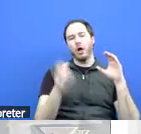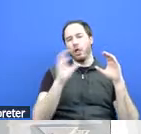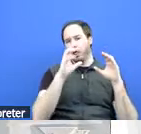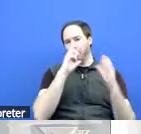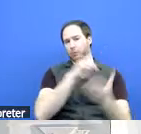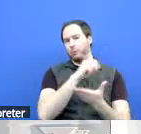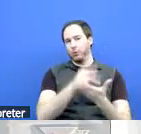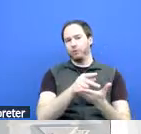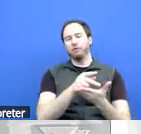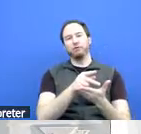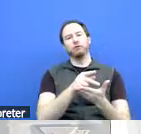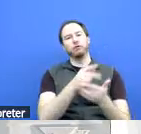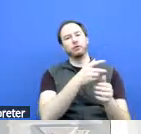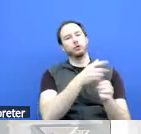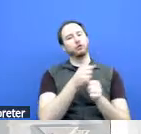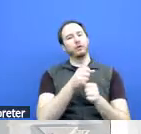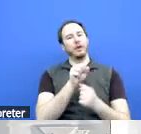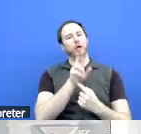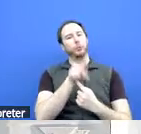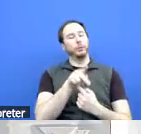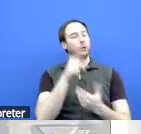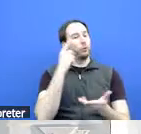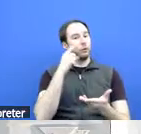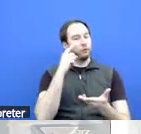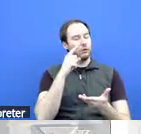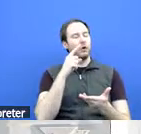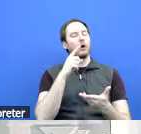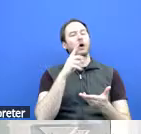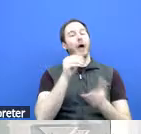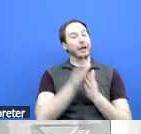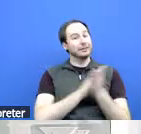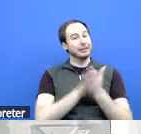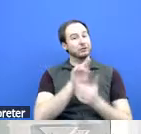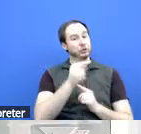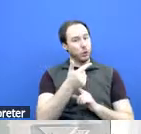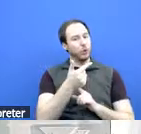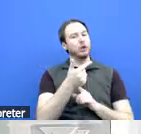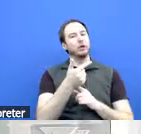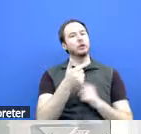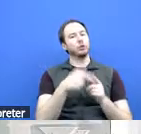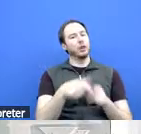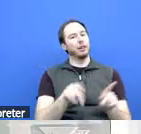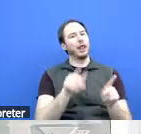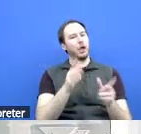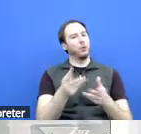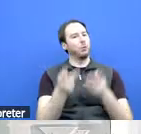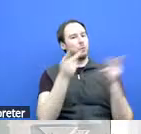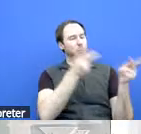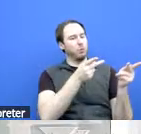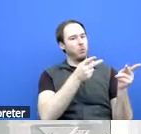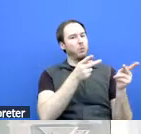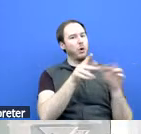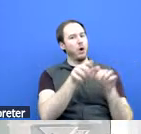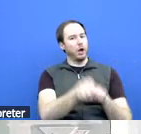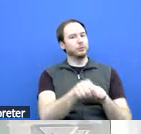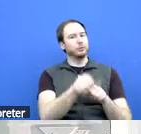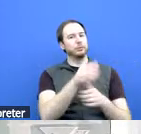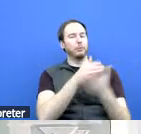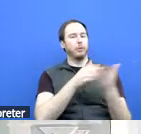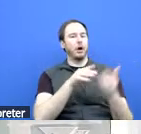to receive a special use permit and incentive zoning to allow their proposed occupancy per